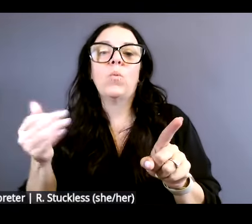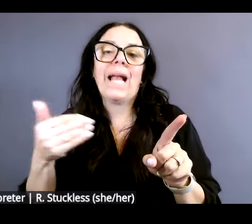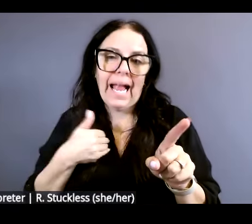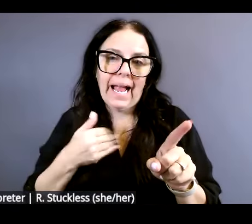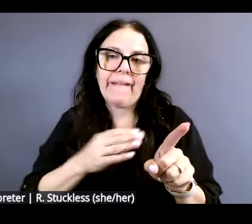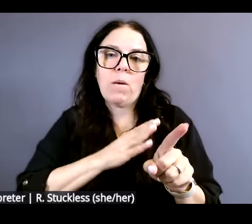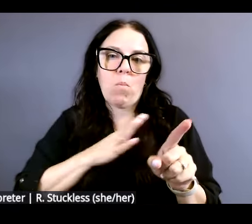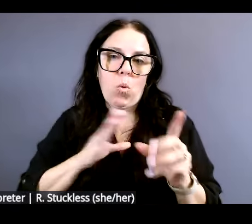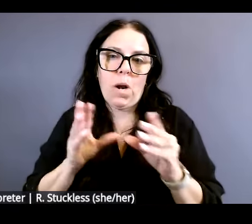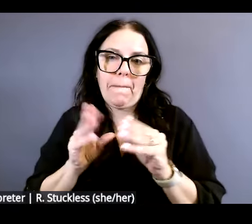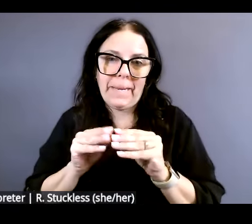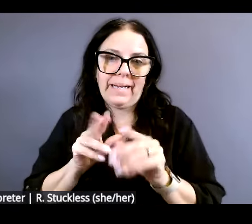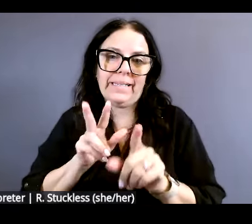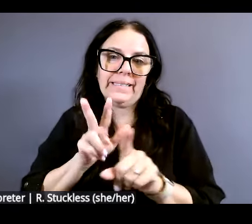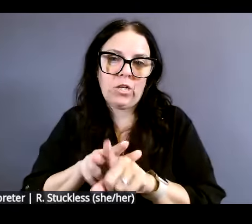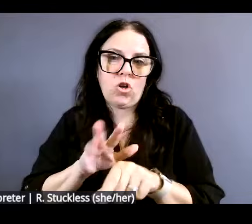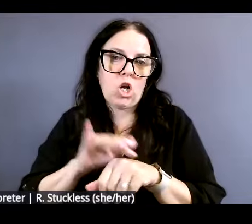July 31st. So